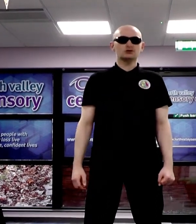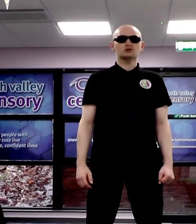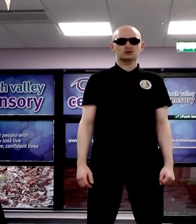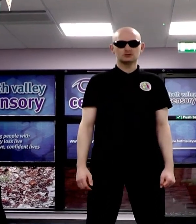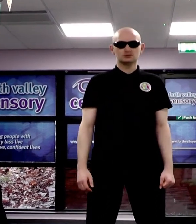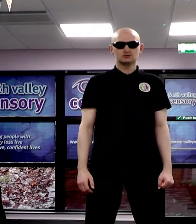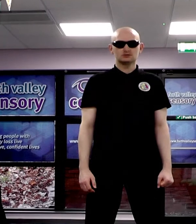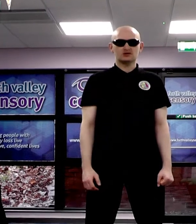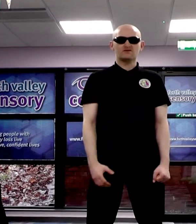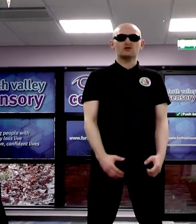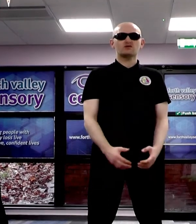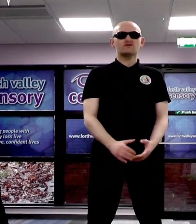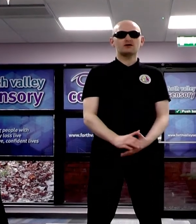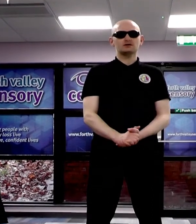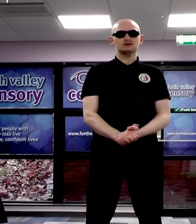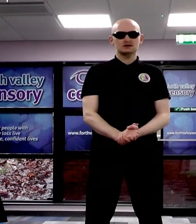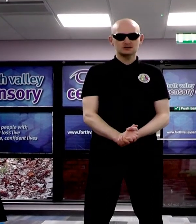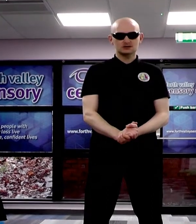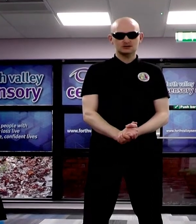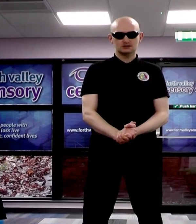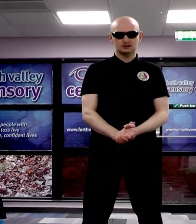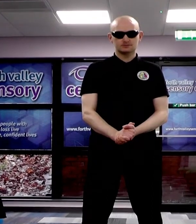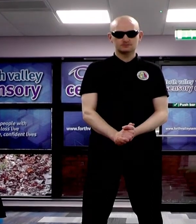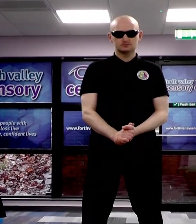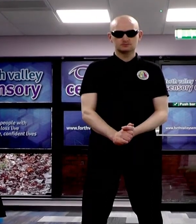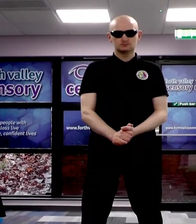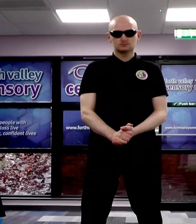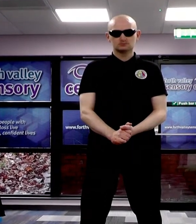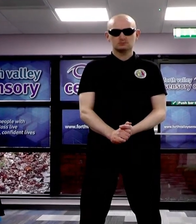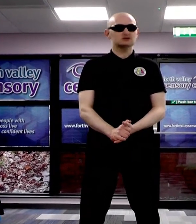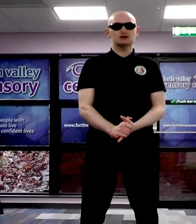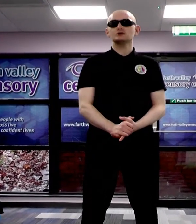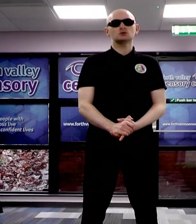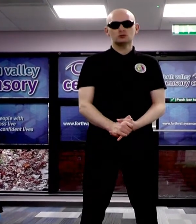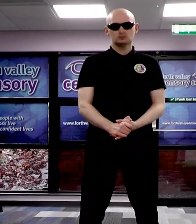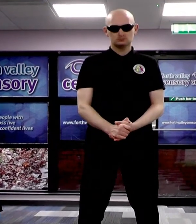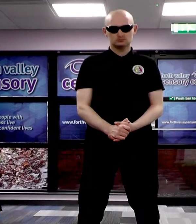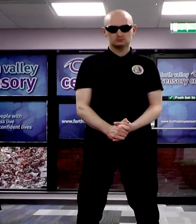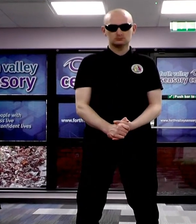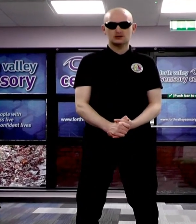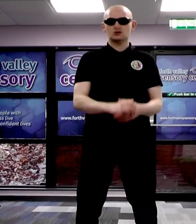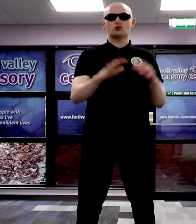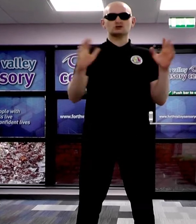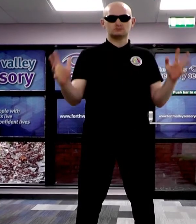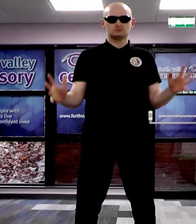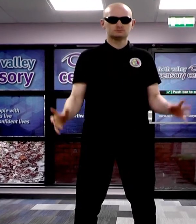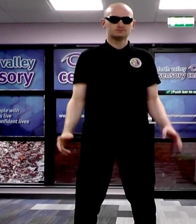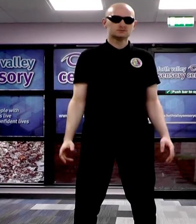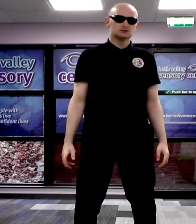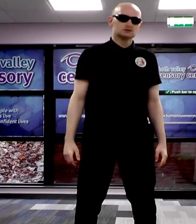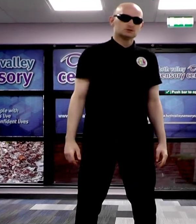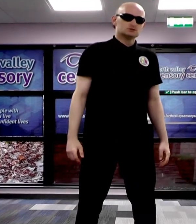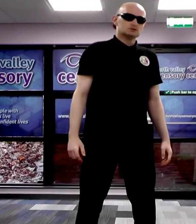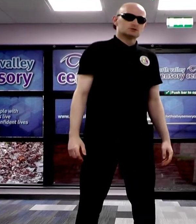cook at the Forth Valley Sensory Centre, my second home. It's awesome. I